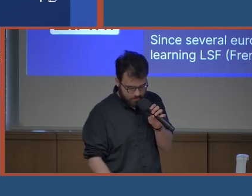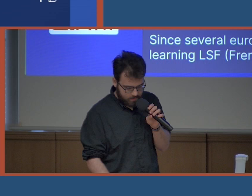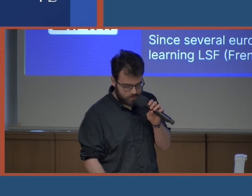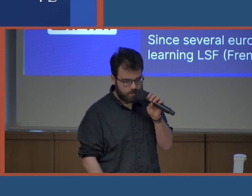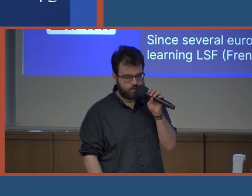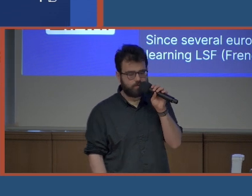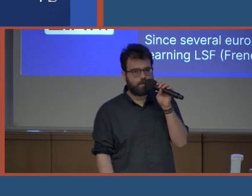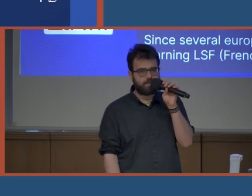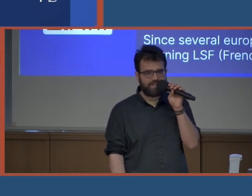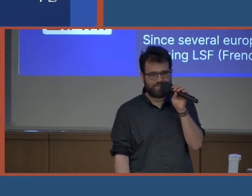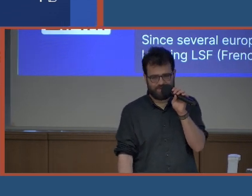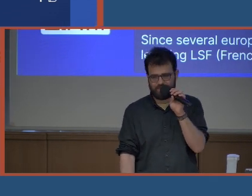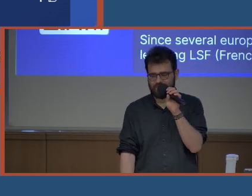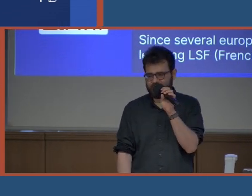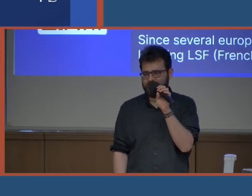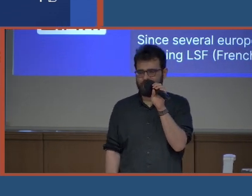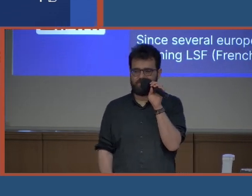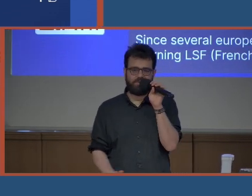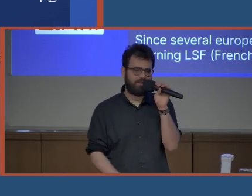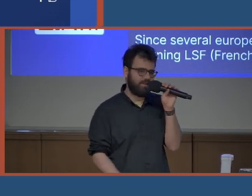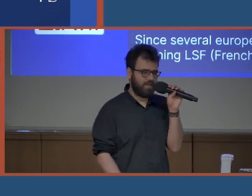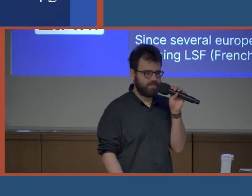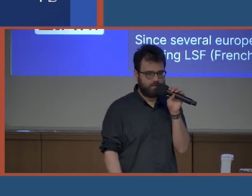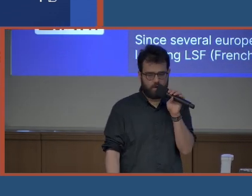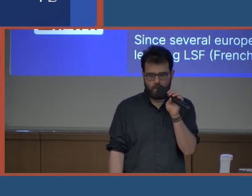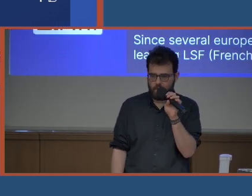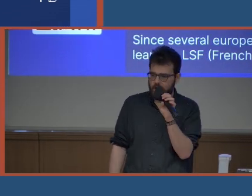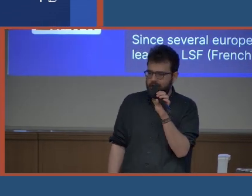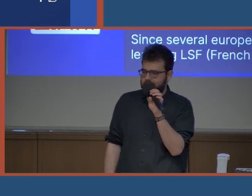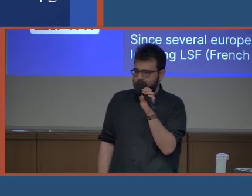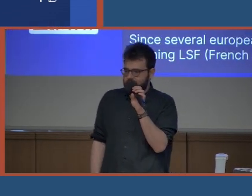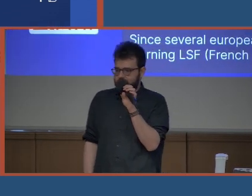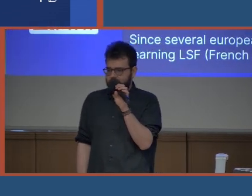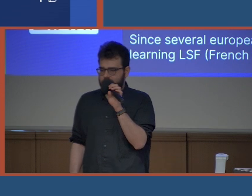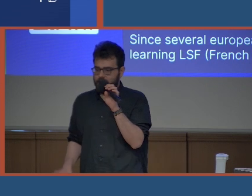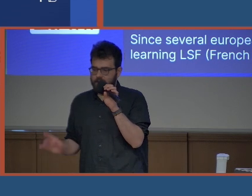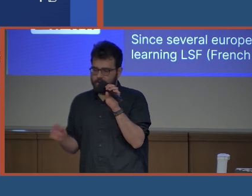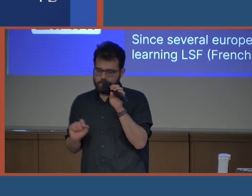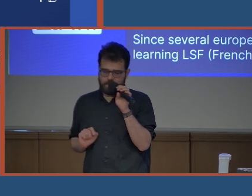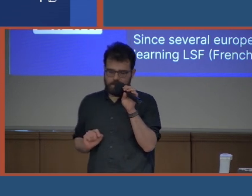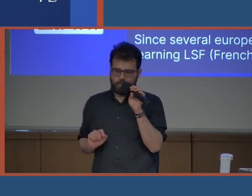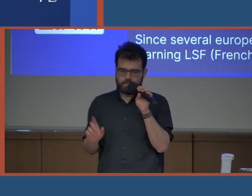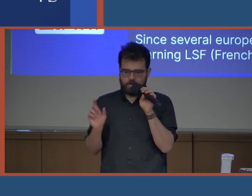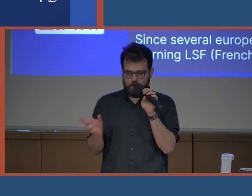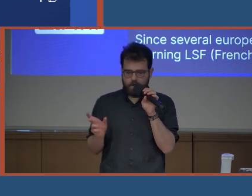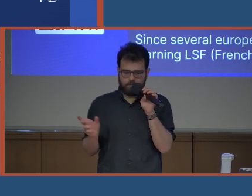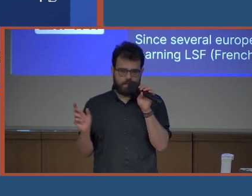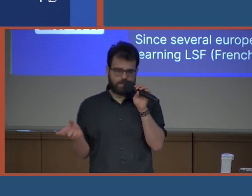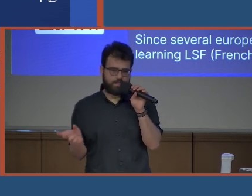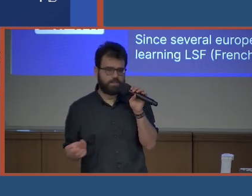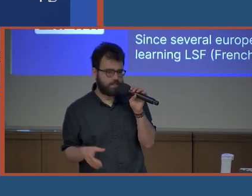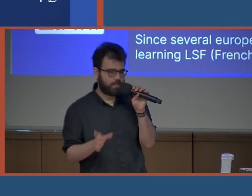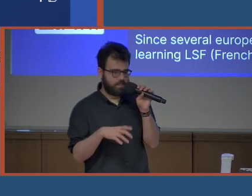the constituent word order would be SVO. In Polish Sign Language, very often